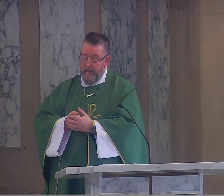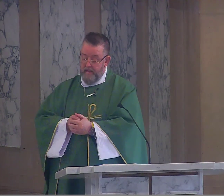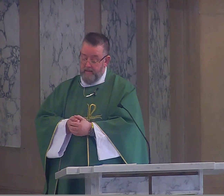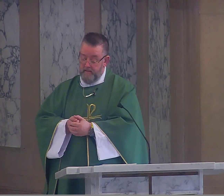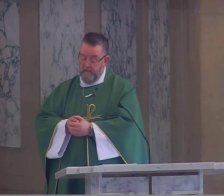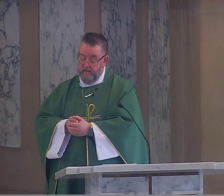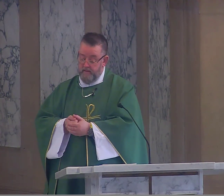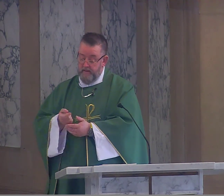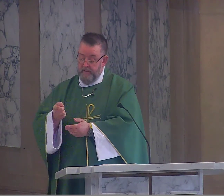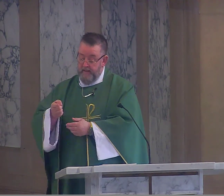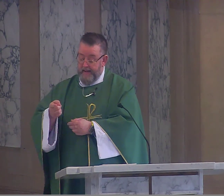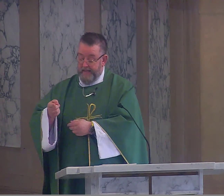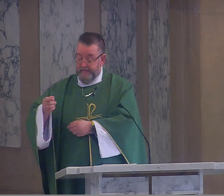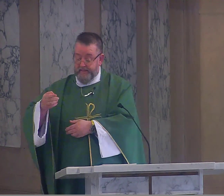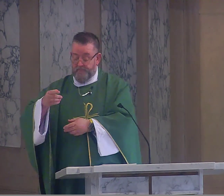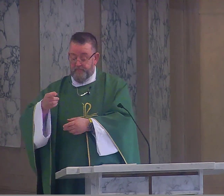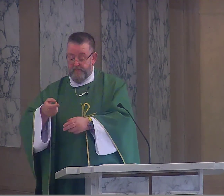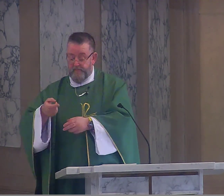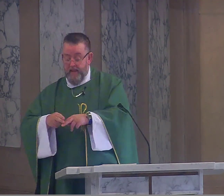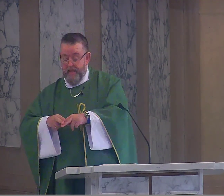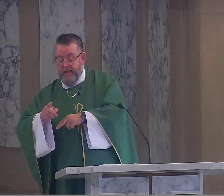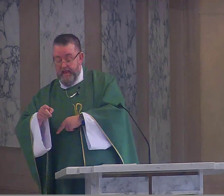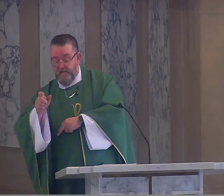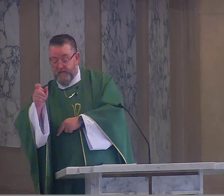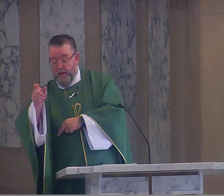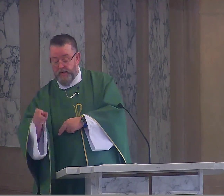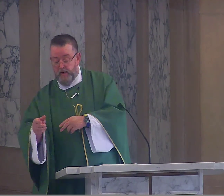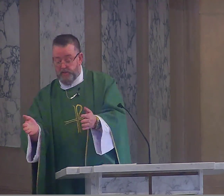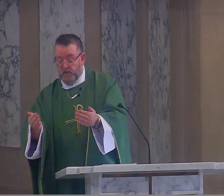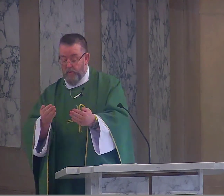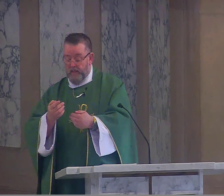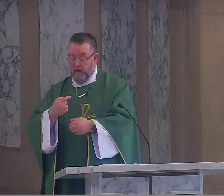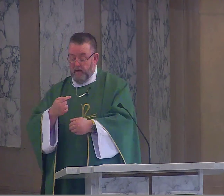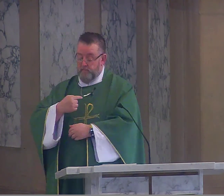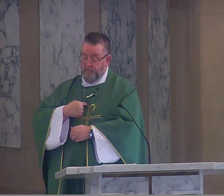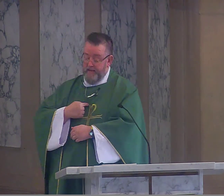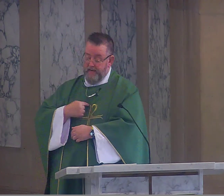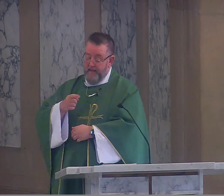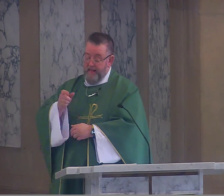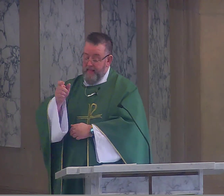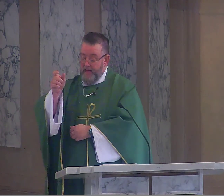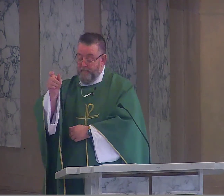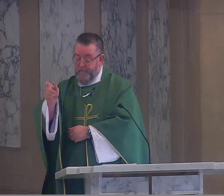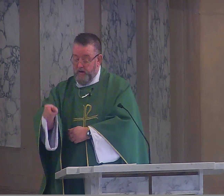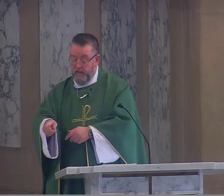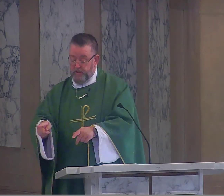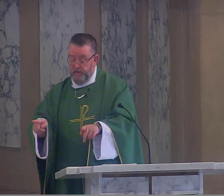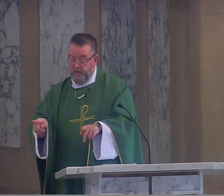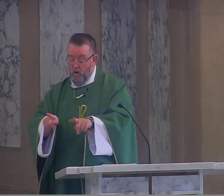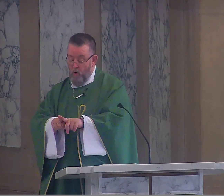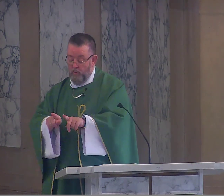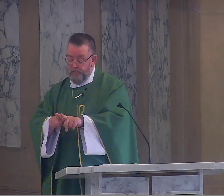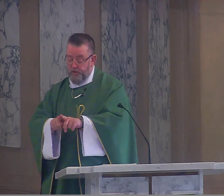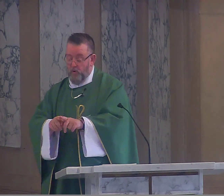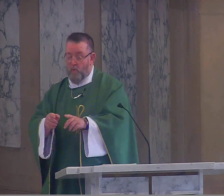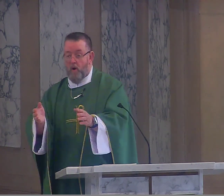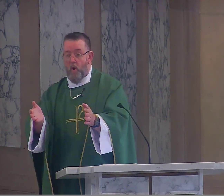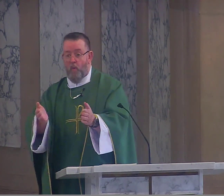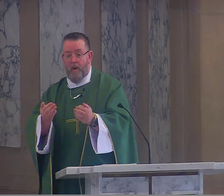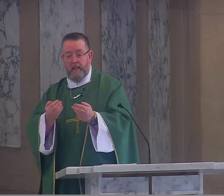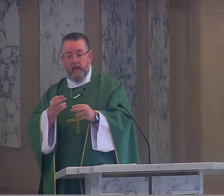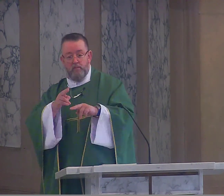me. And if a person welcomes me, that person